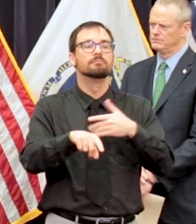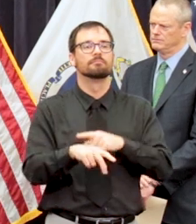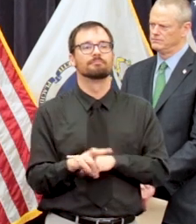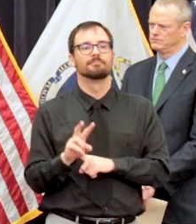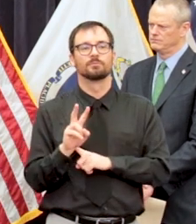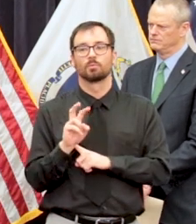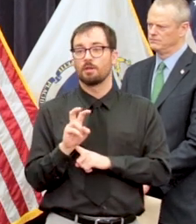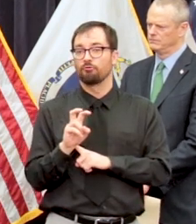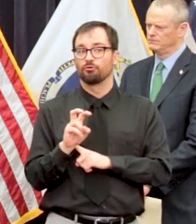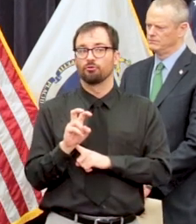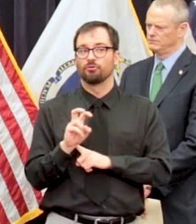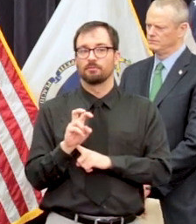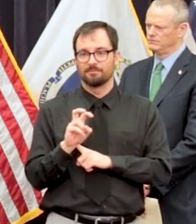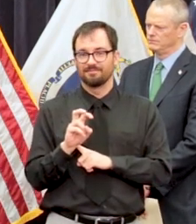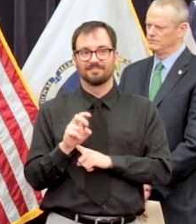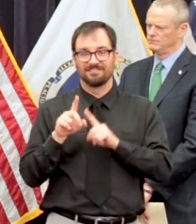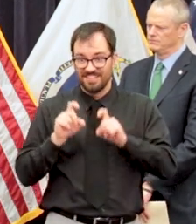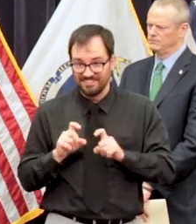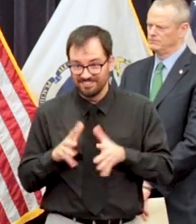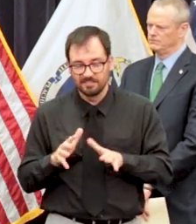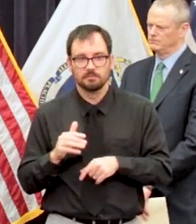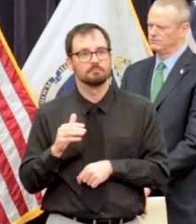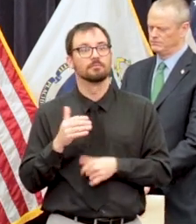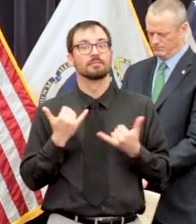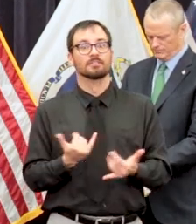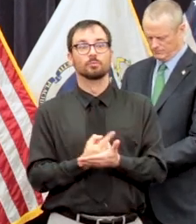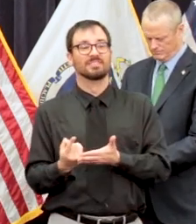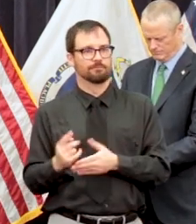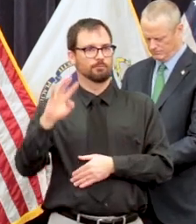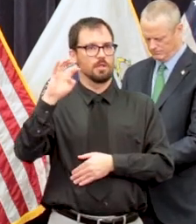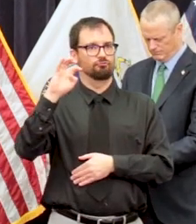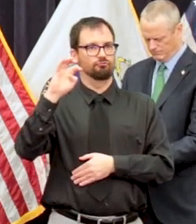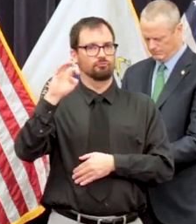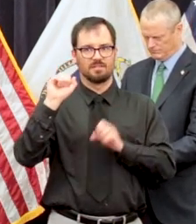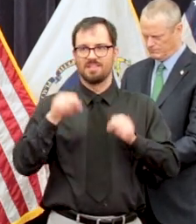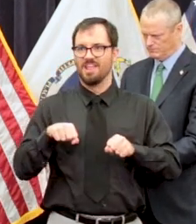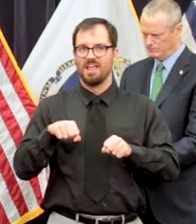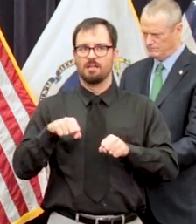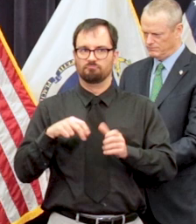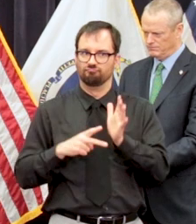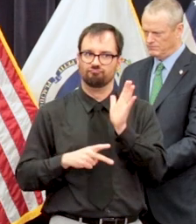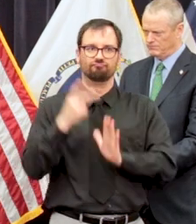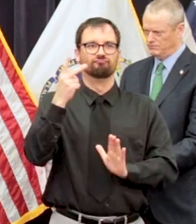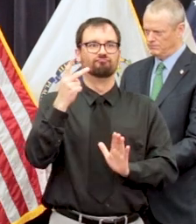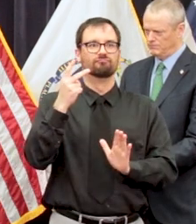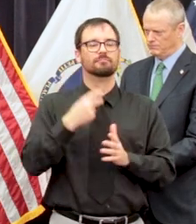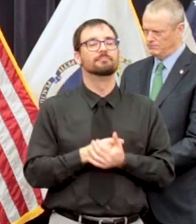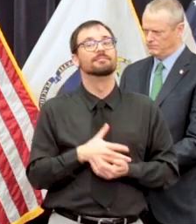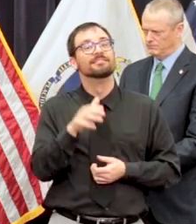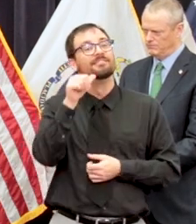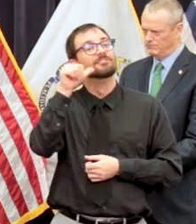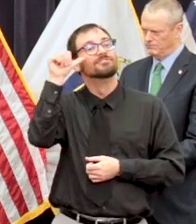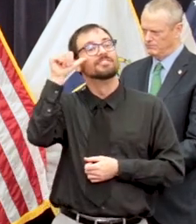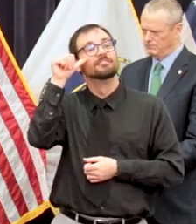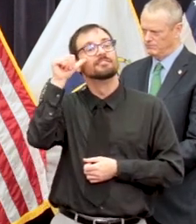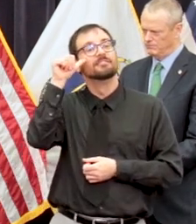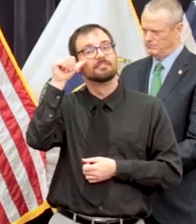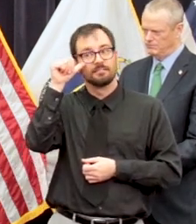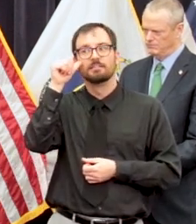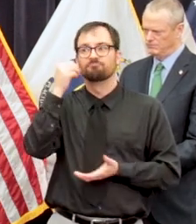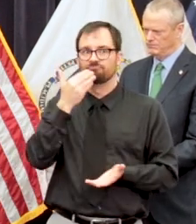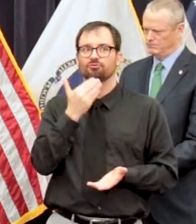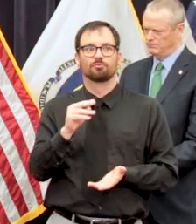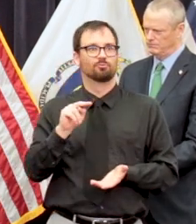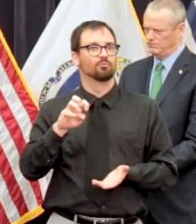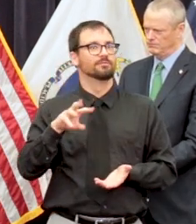going in place over this weekend. Yesterday, we received good news that two commercial labs, LabCorp